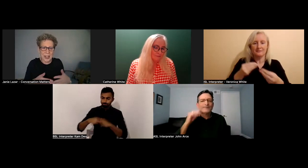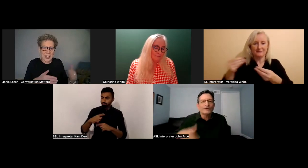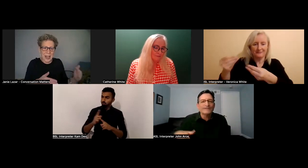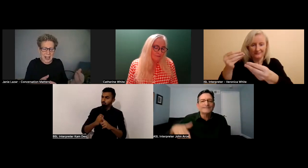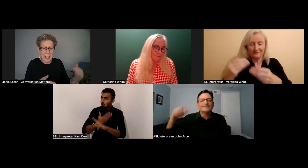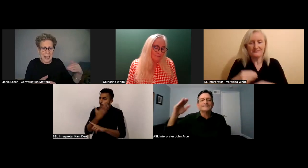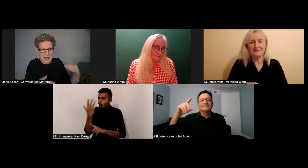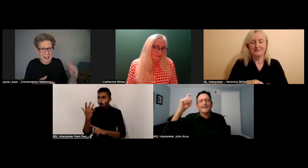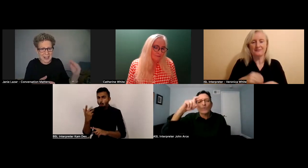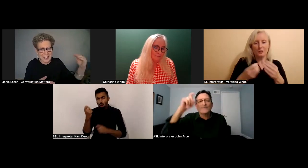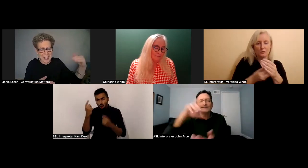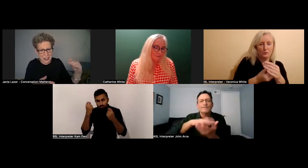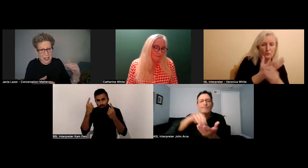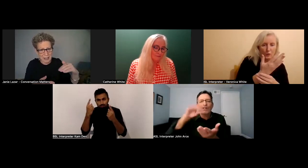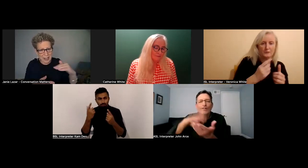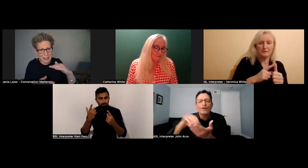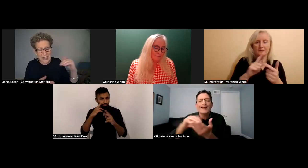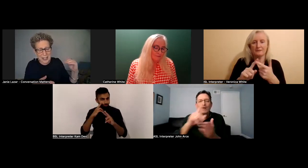research, and it's the